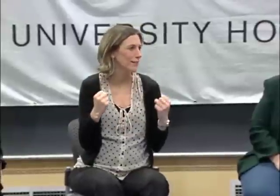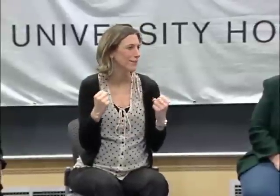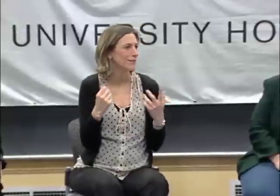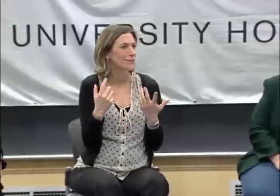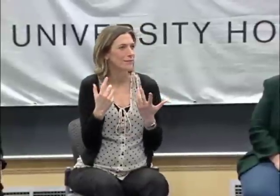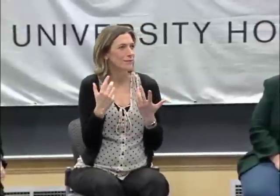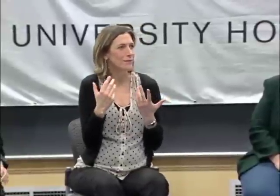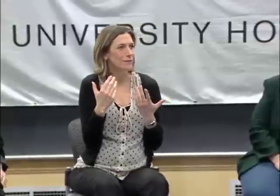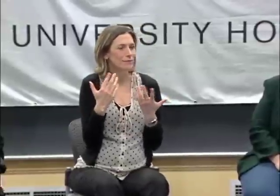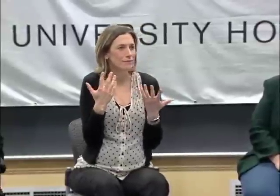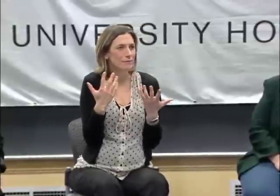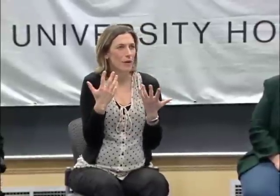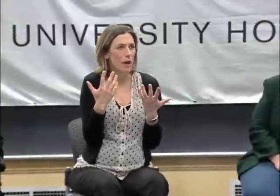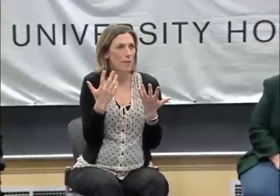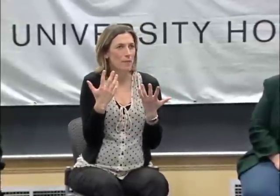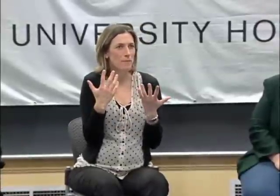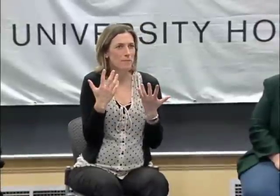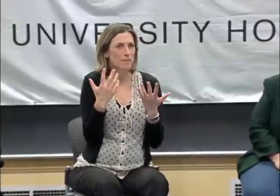very confident.